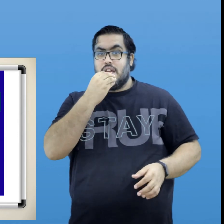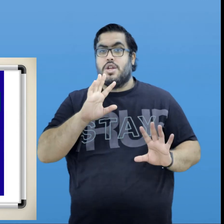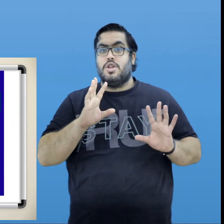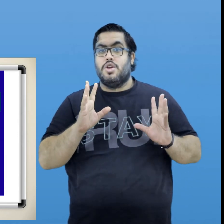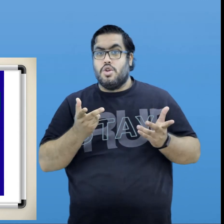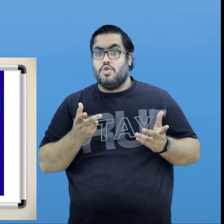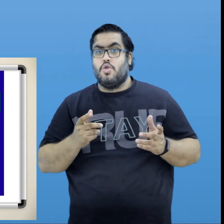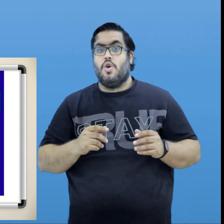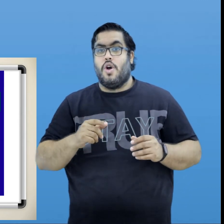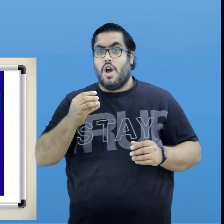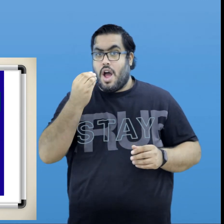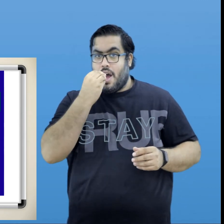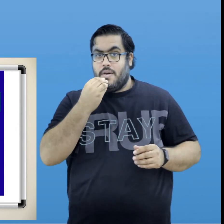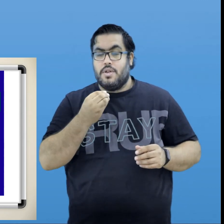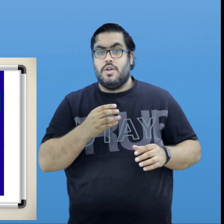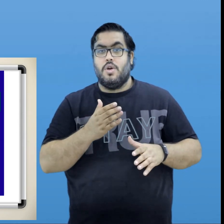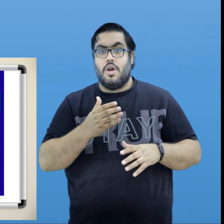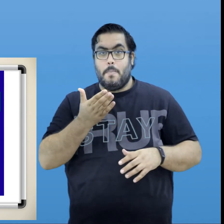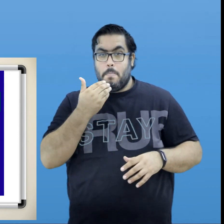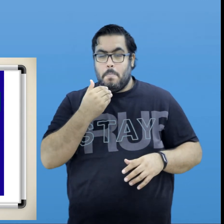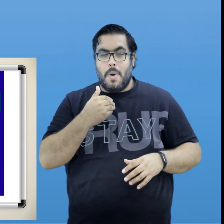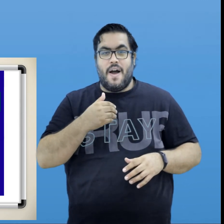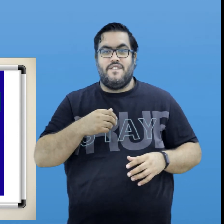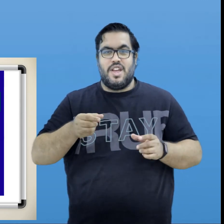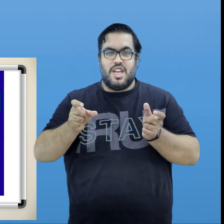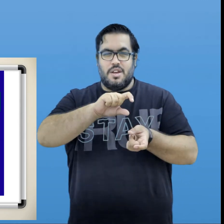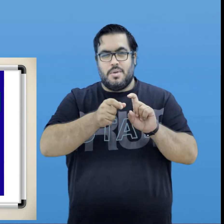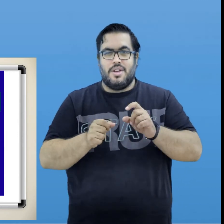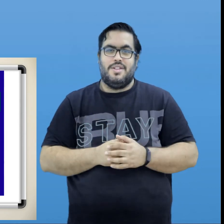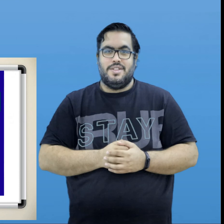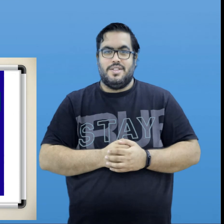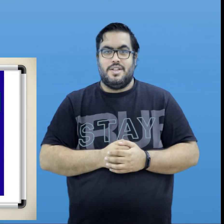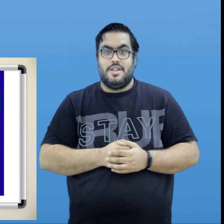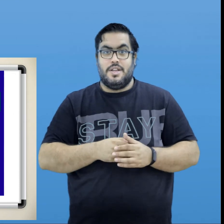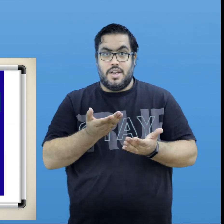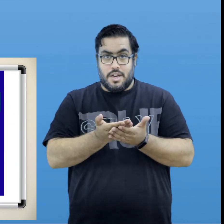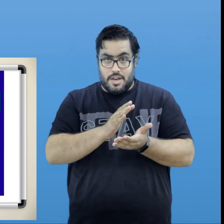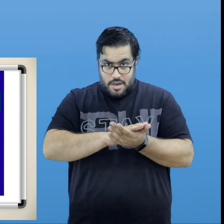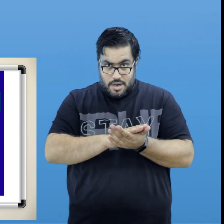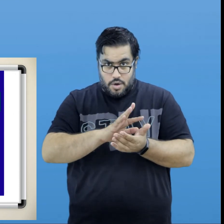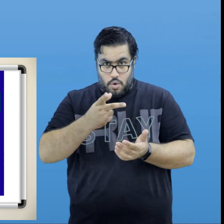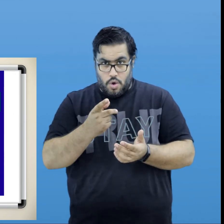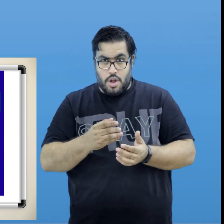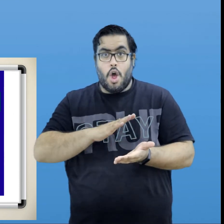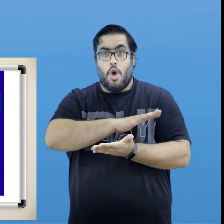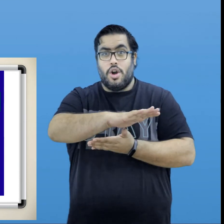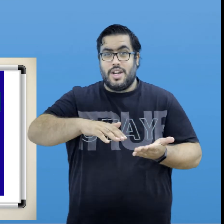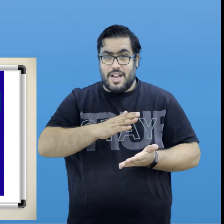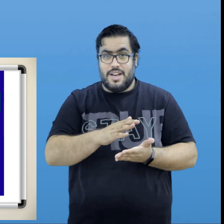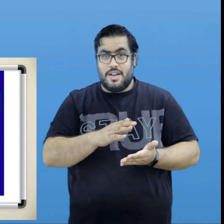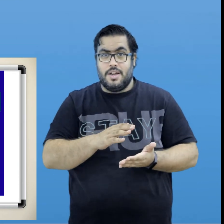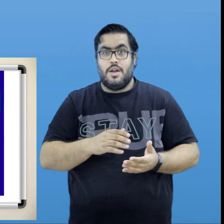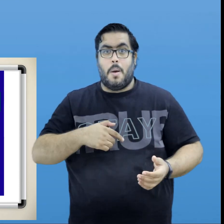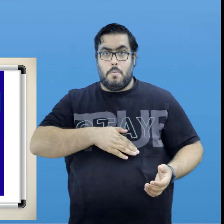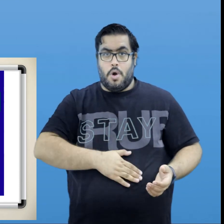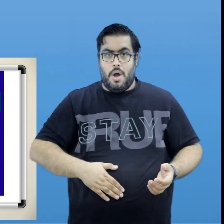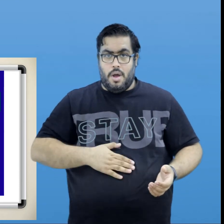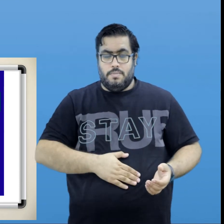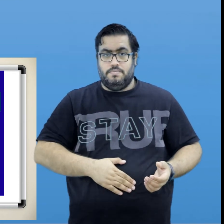of chemicals. Grilled, organic, probiotic food, or is it digestive